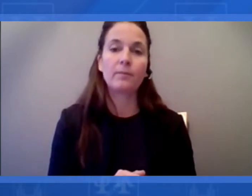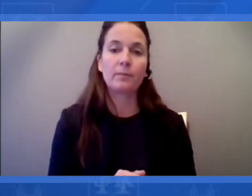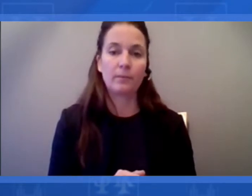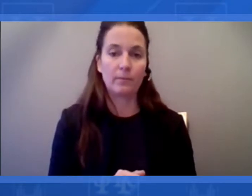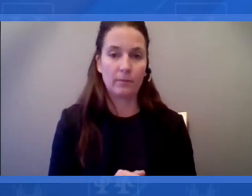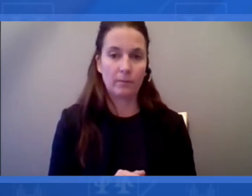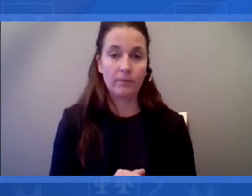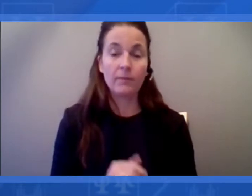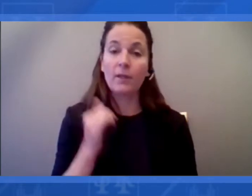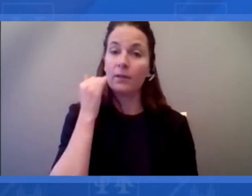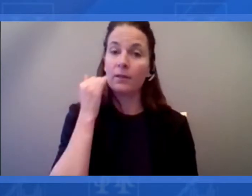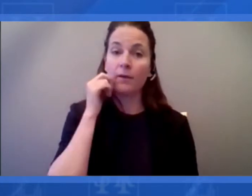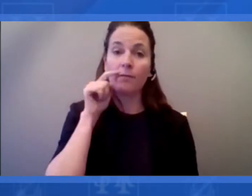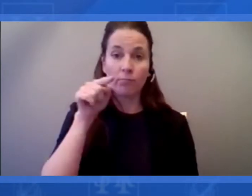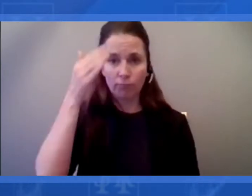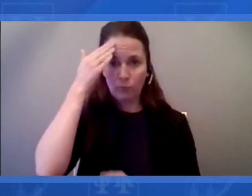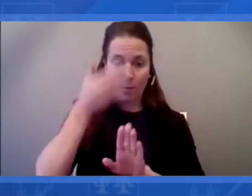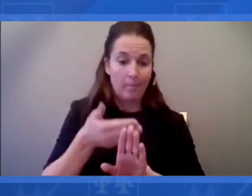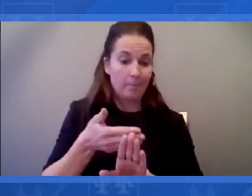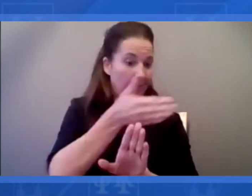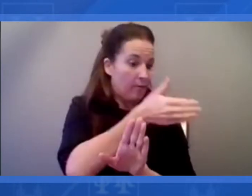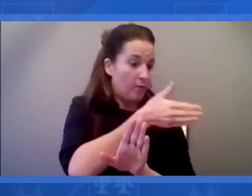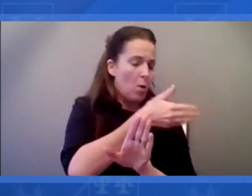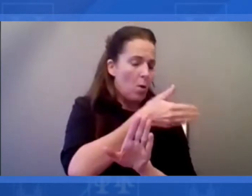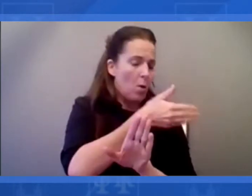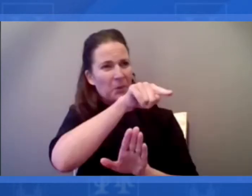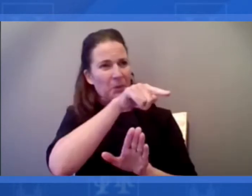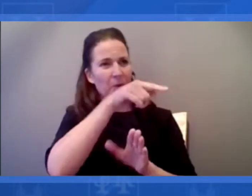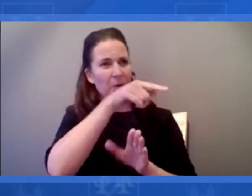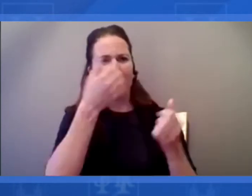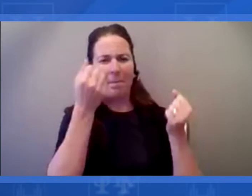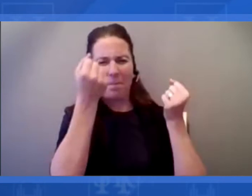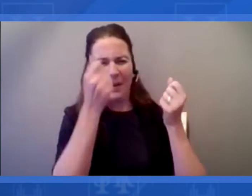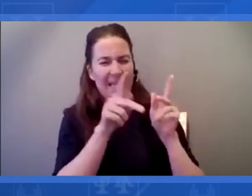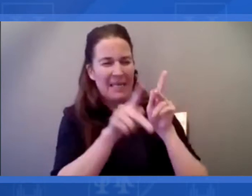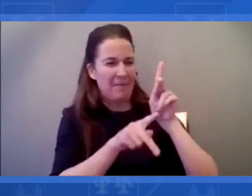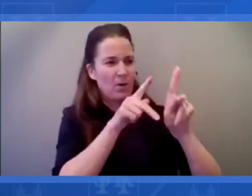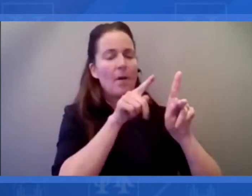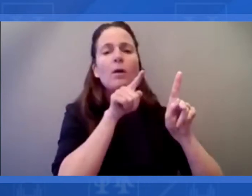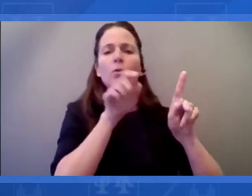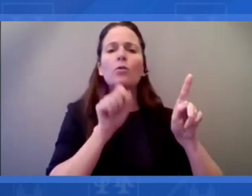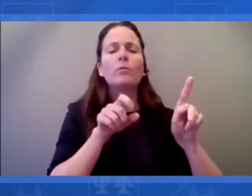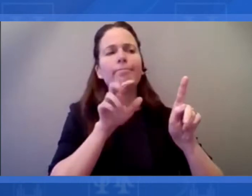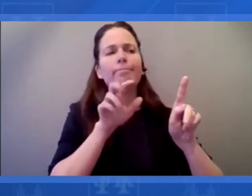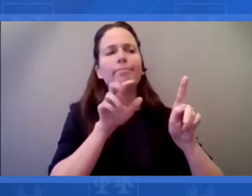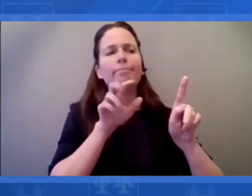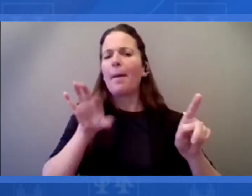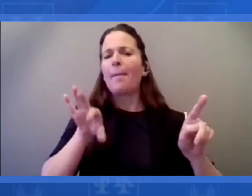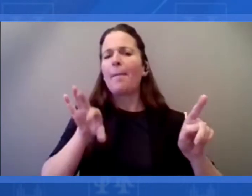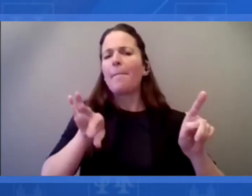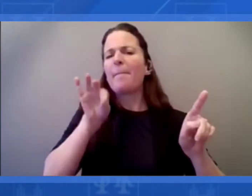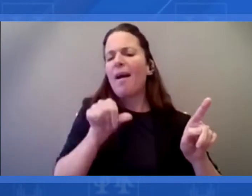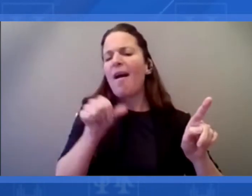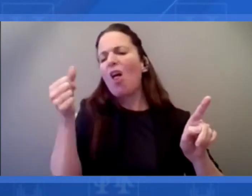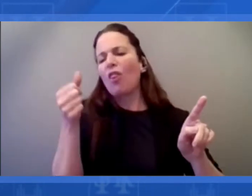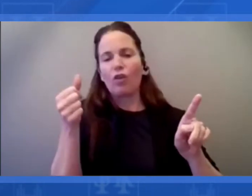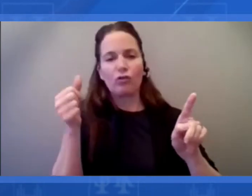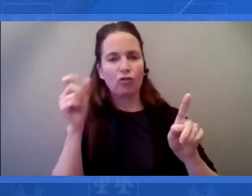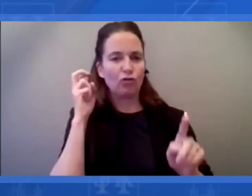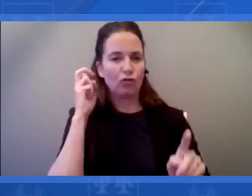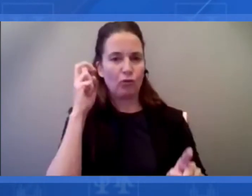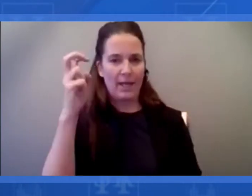you avoid a crowded bus. Our suite of HSR Now products provide